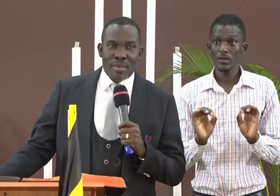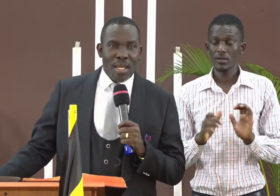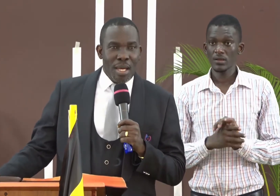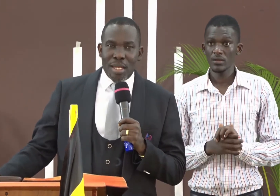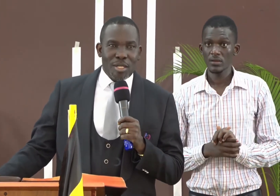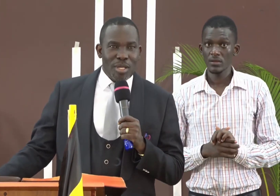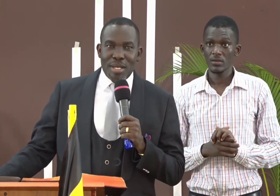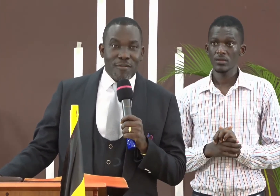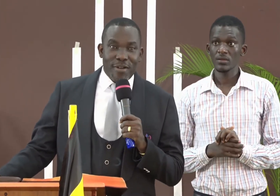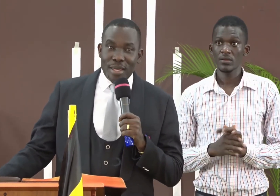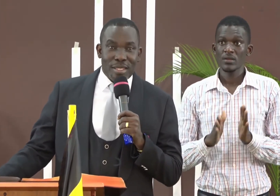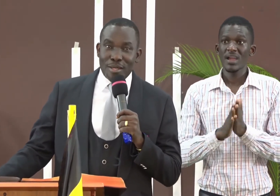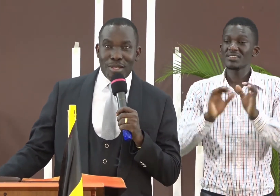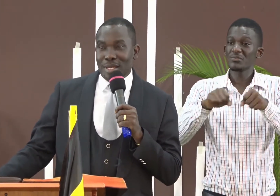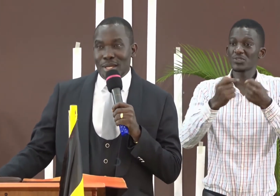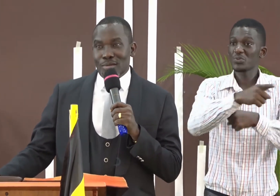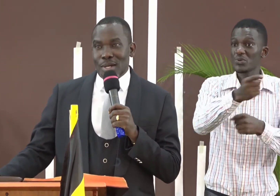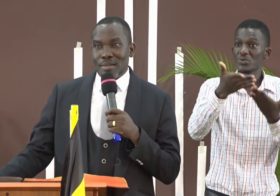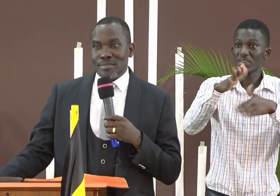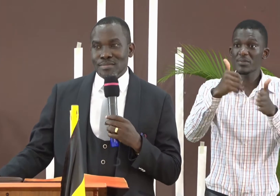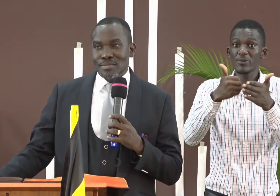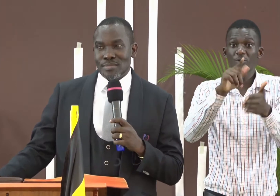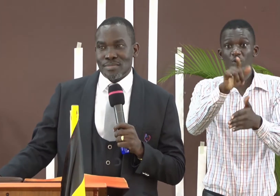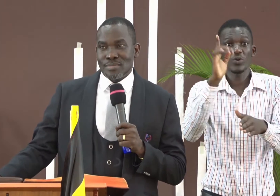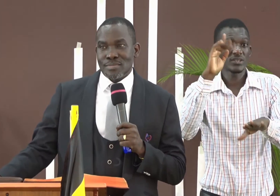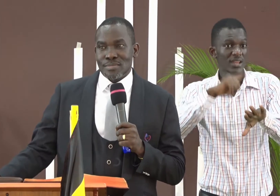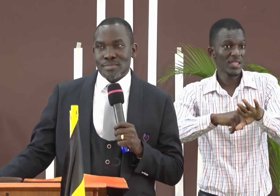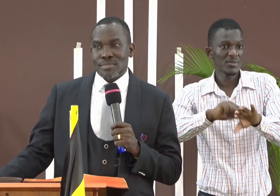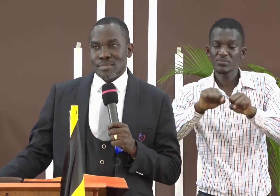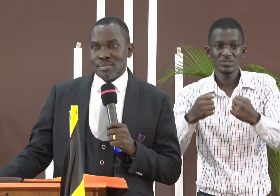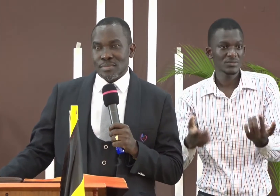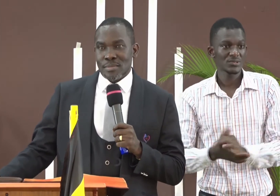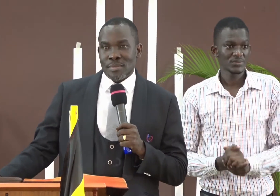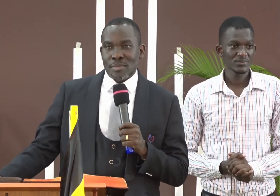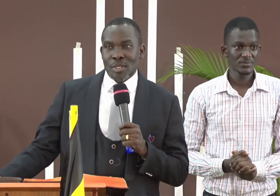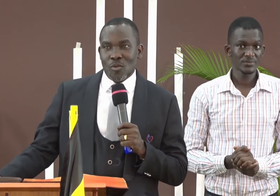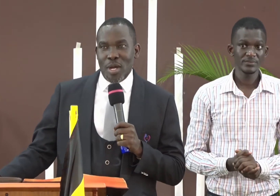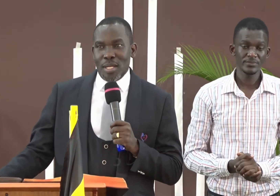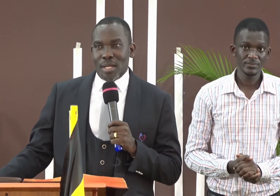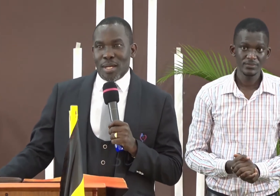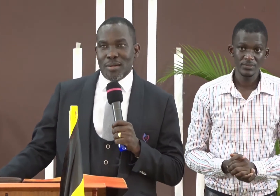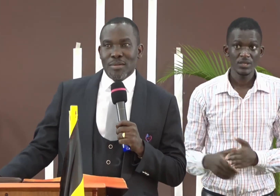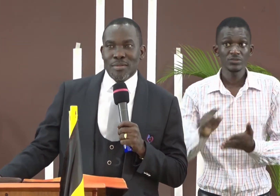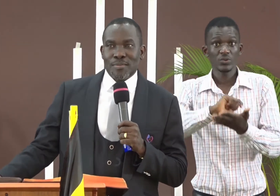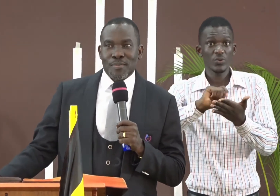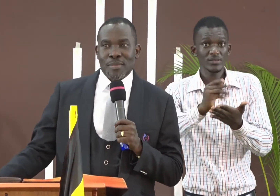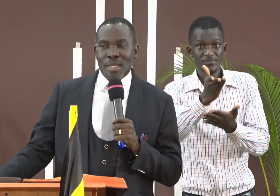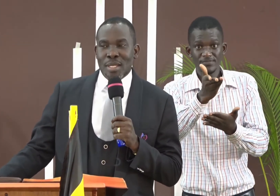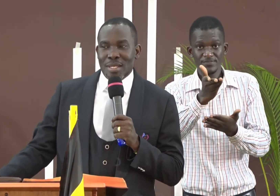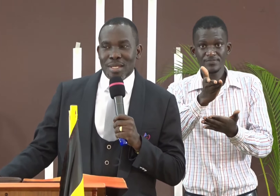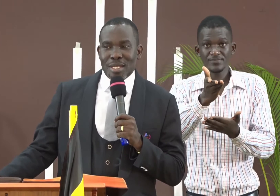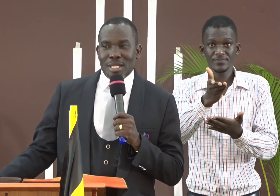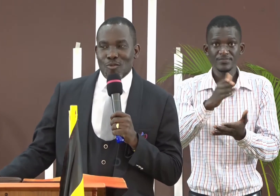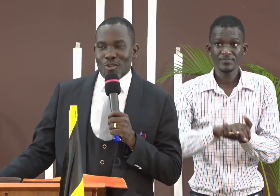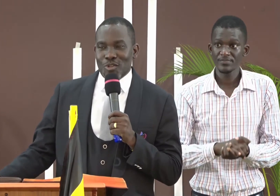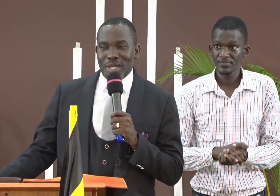to fear death. Ate togenda kufanga ekiseera kyo tekinnatuuka. And you're not going to die before your right time. Wandi kakano. I want you to